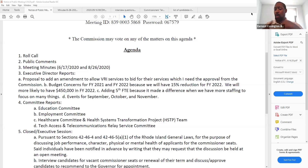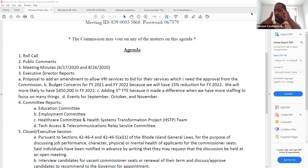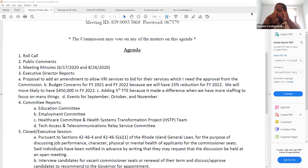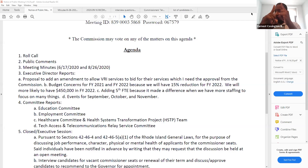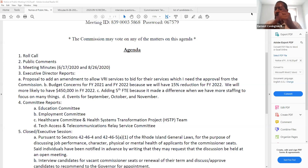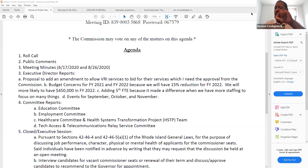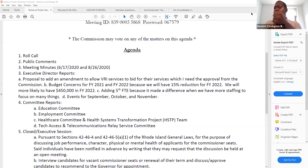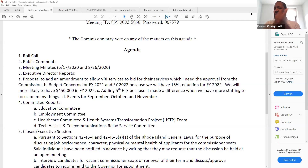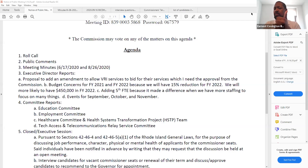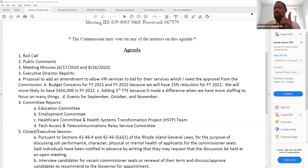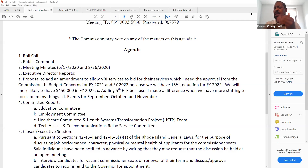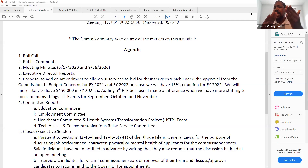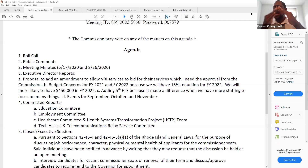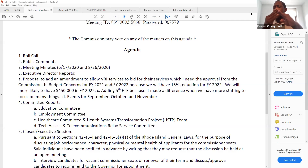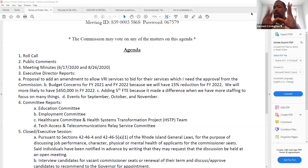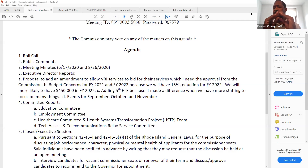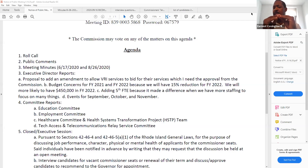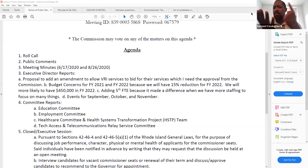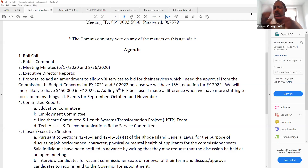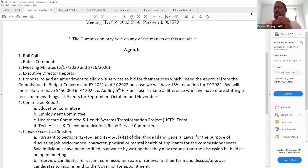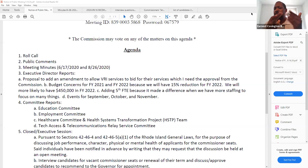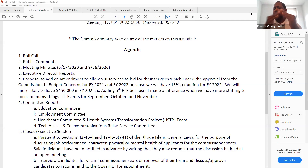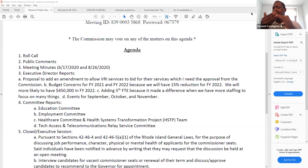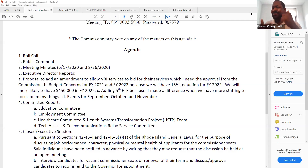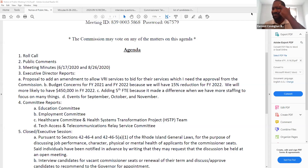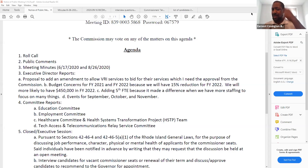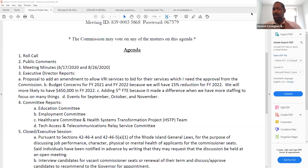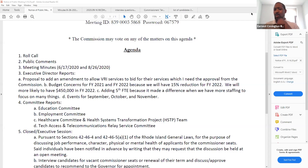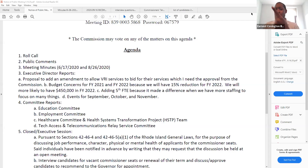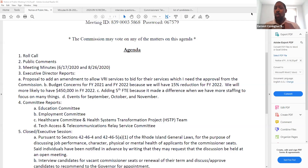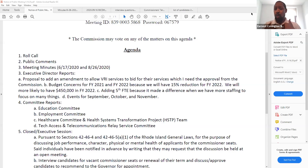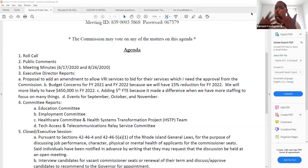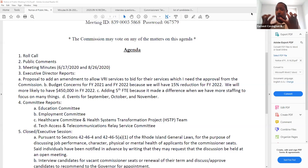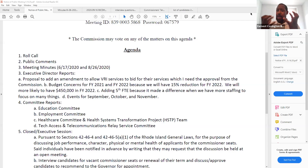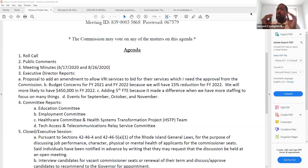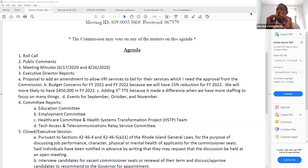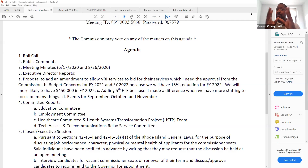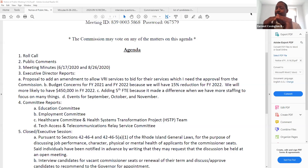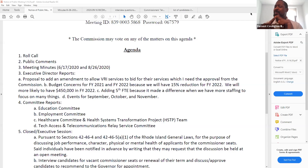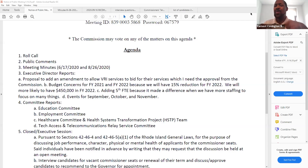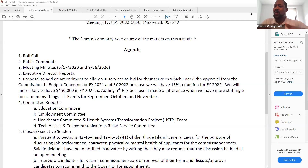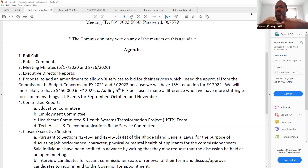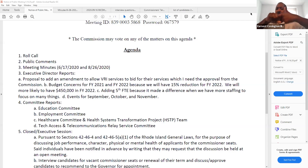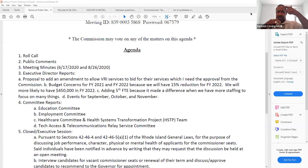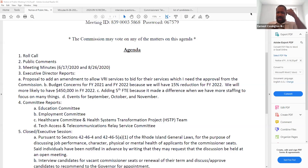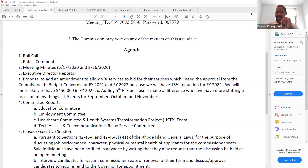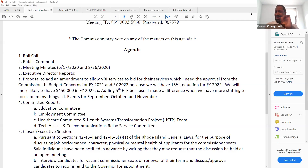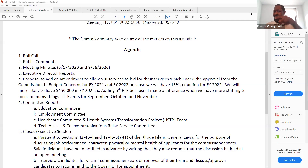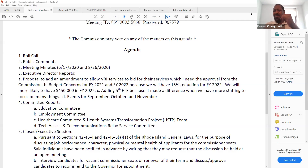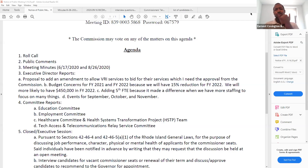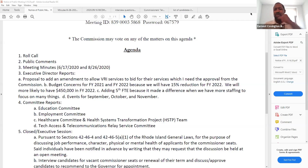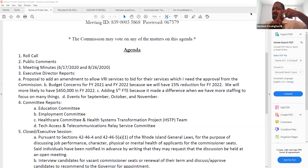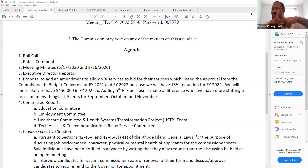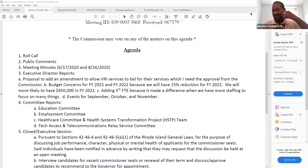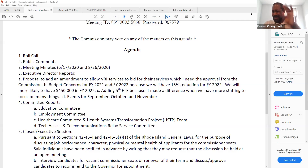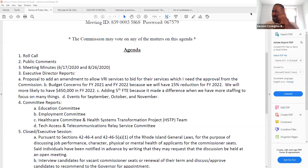don't know if there's any events coming up, but our goal would be to set up a community meeting where we can discuss with the community. I want to have more